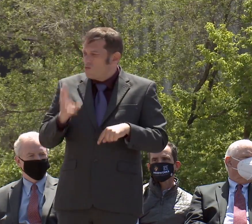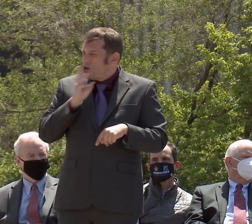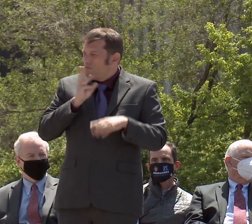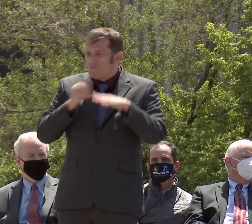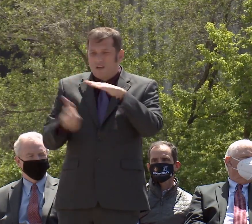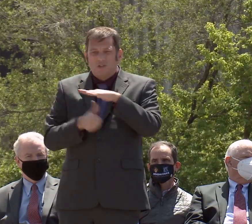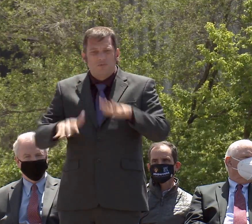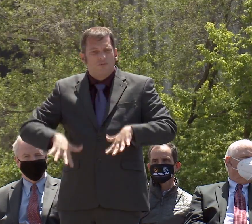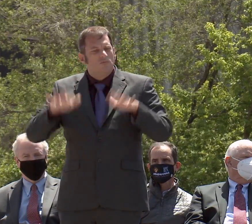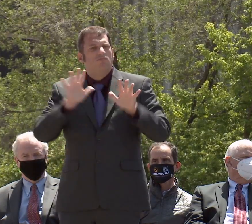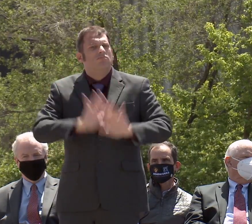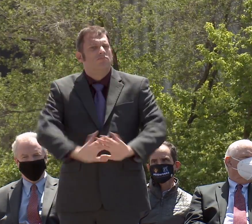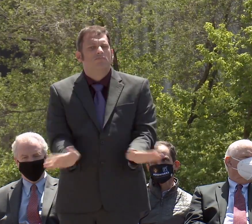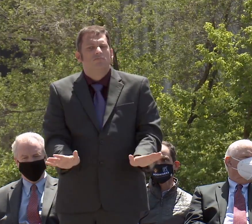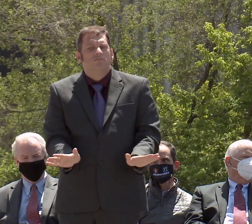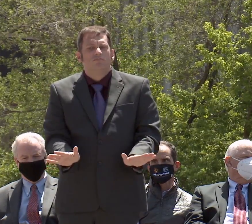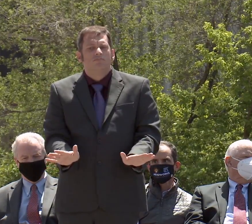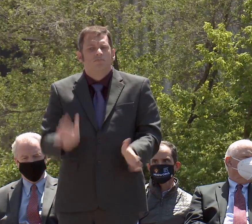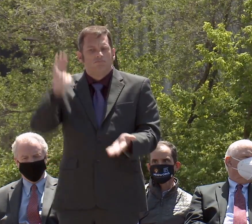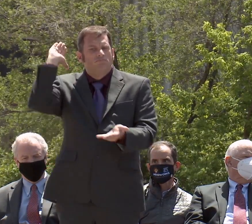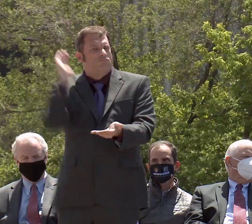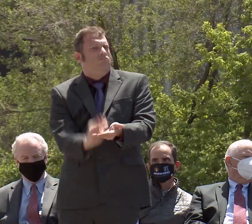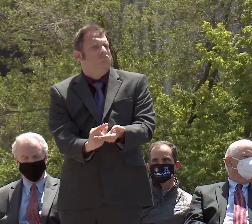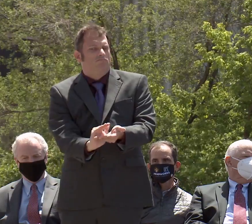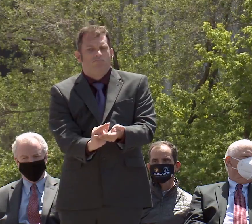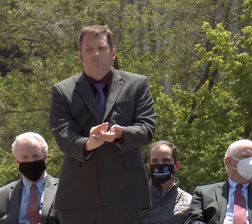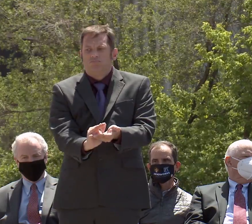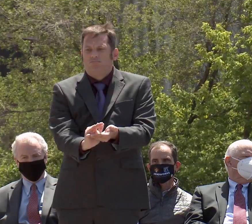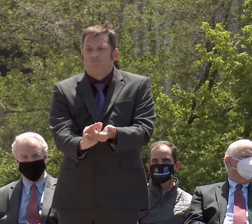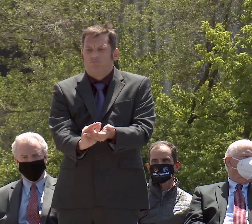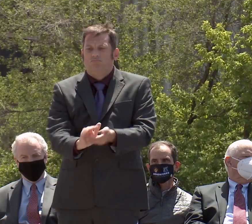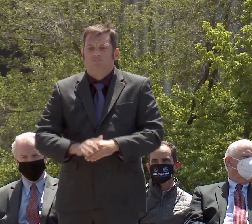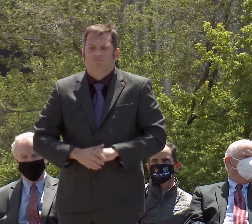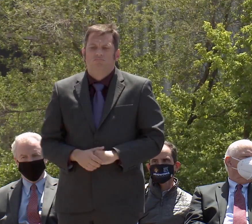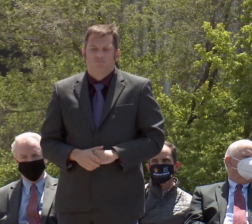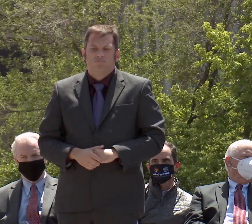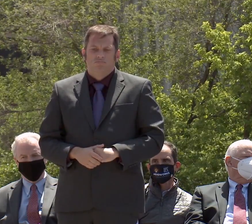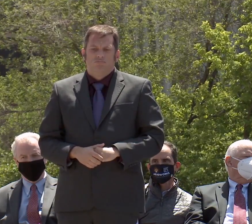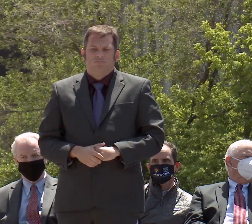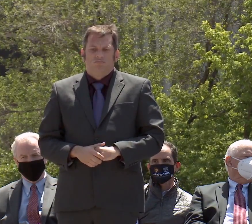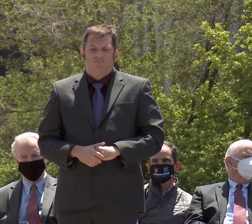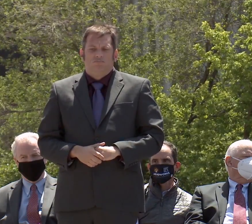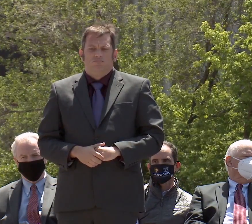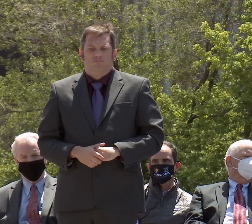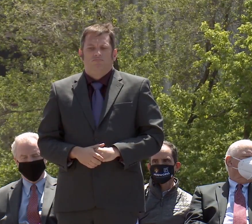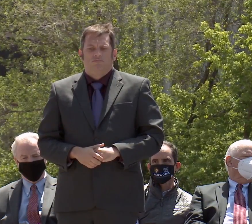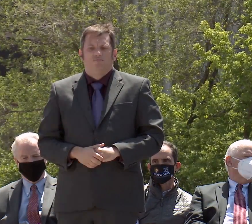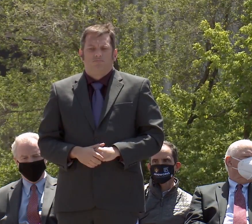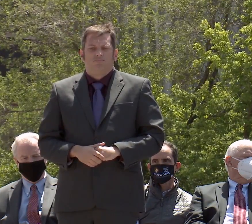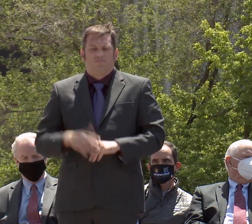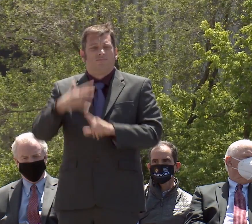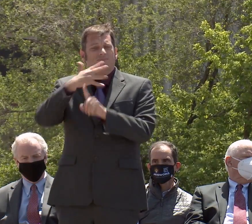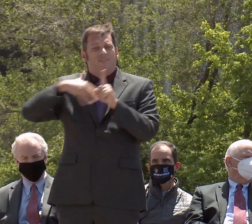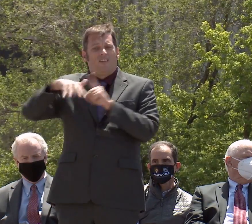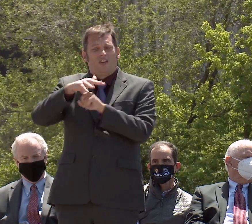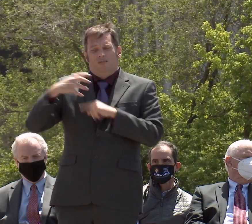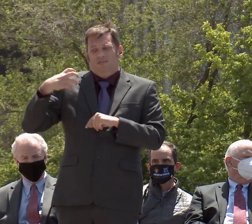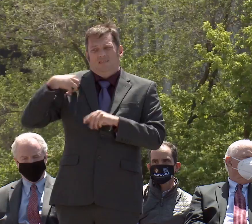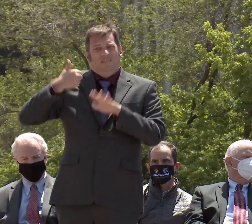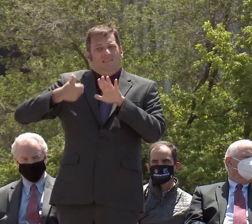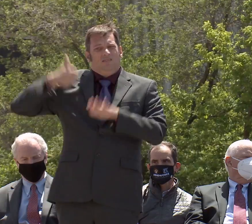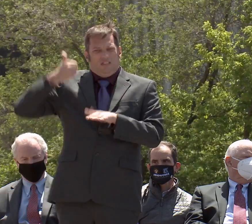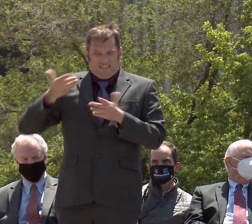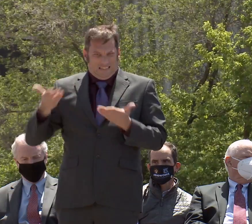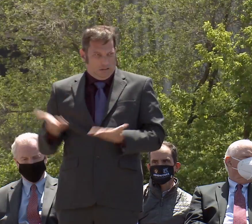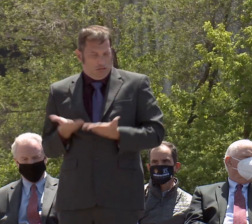state, including the Department of Environment, and it's good to see Secretary Grumbles here, has worked with our partners in